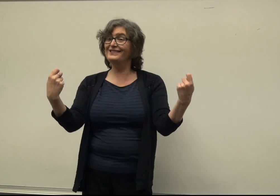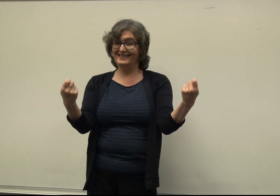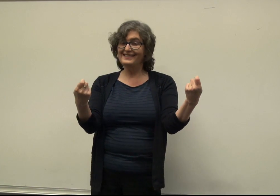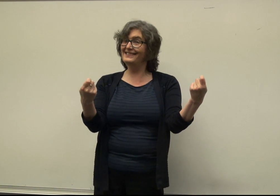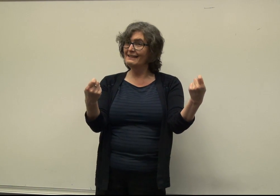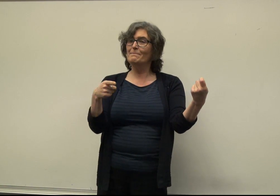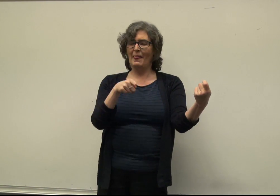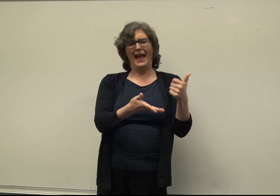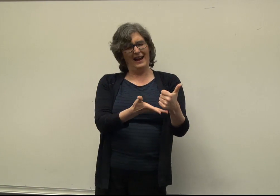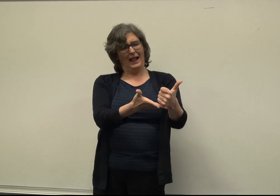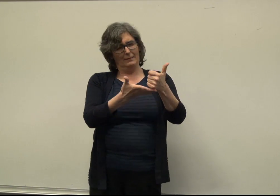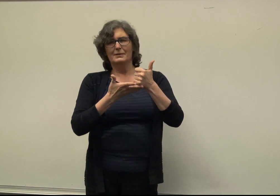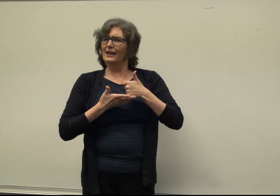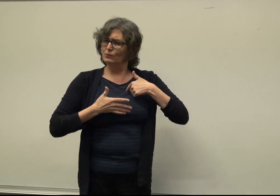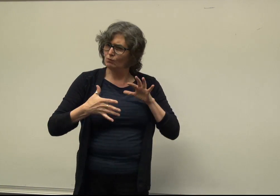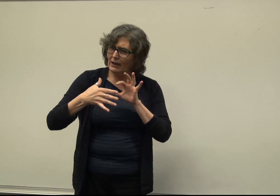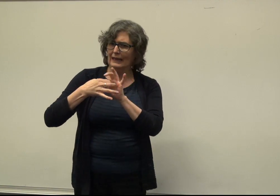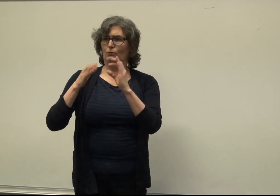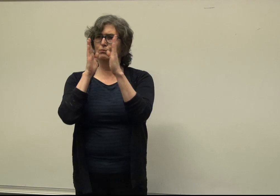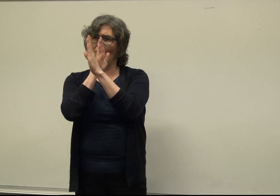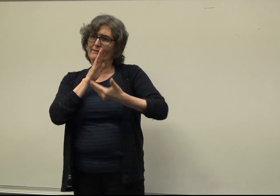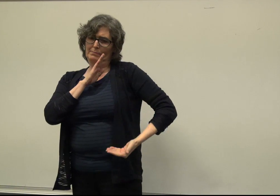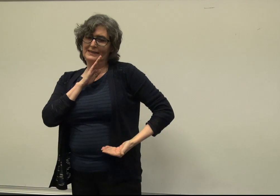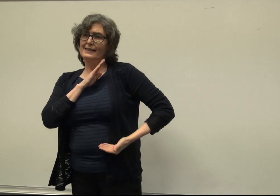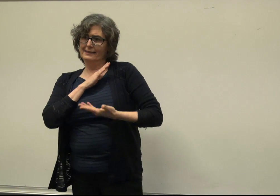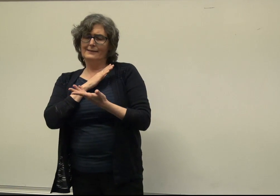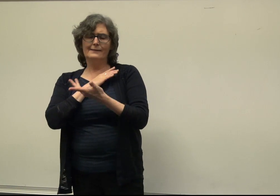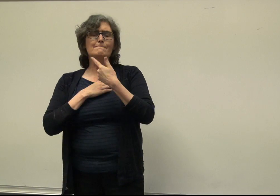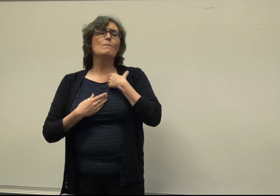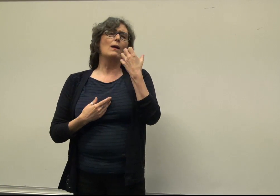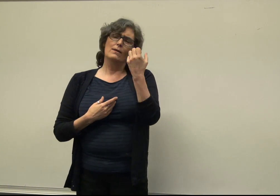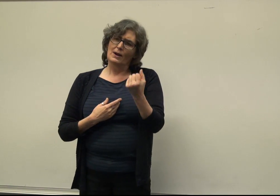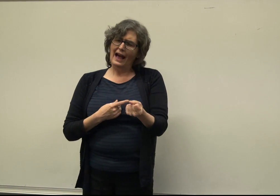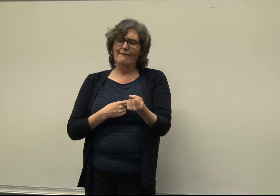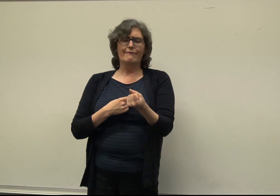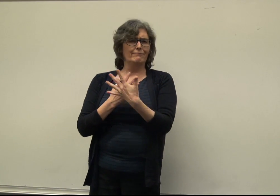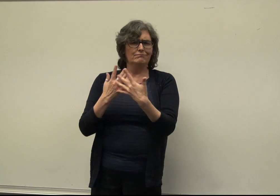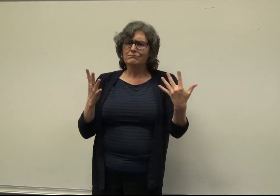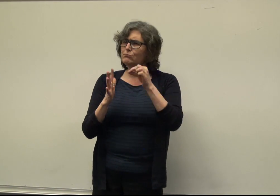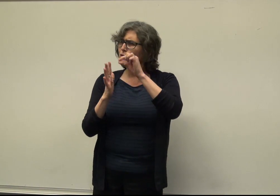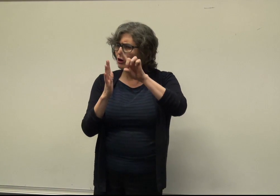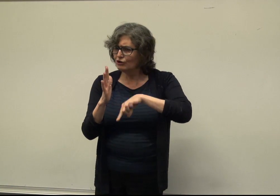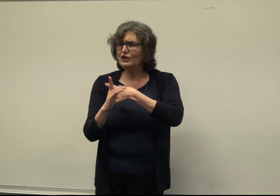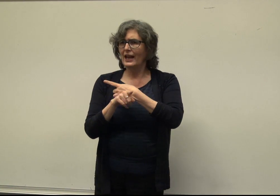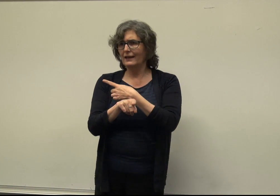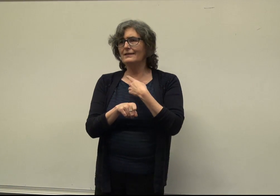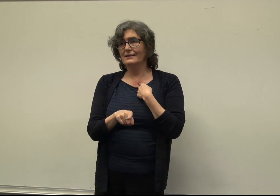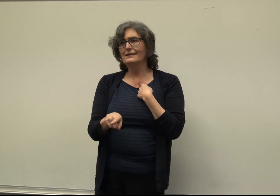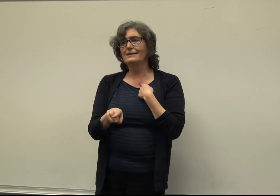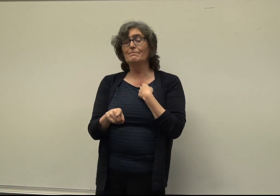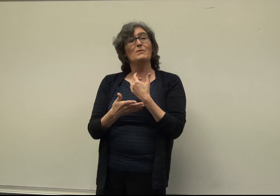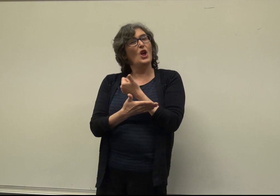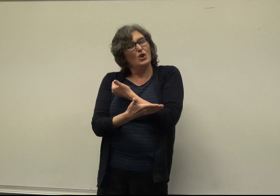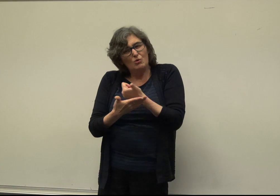private sector and businesses. And we have a number of projects, many of which are funded by the European